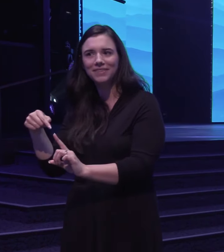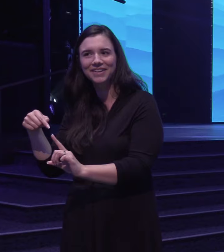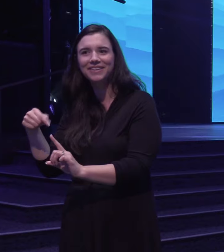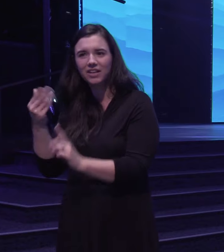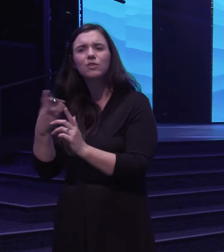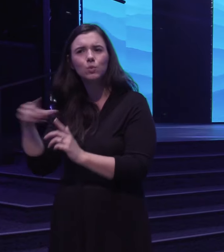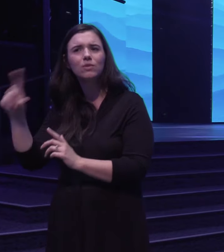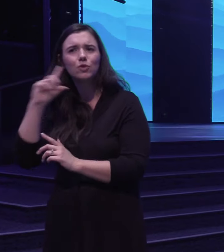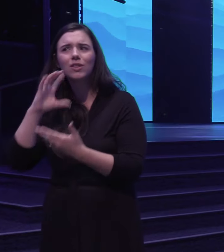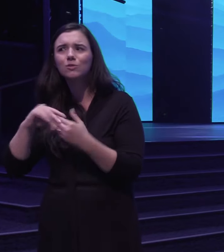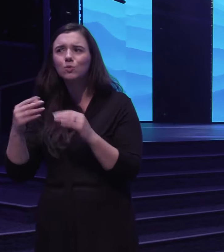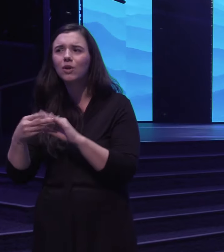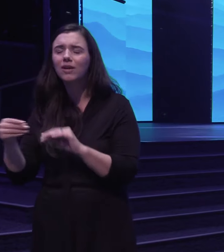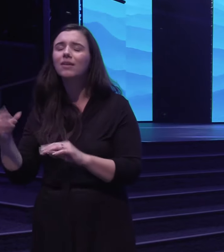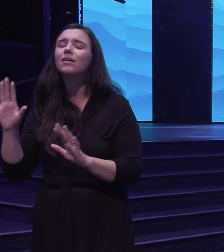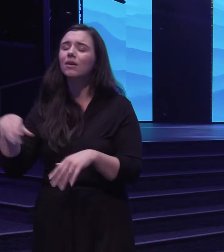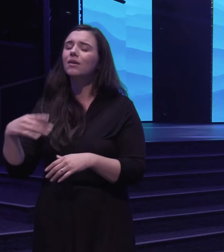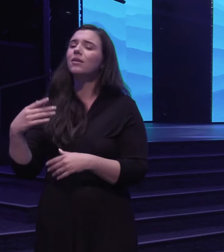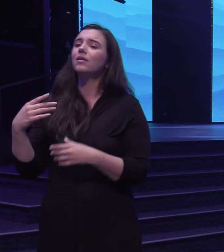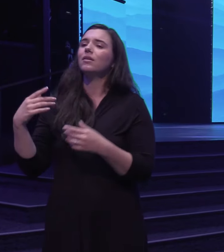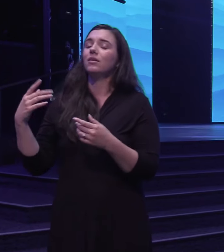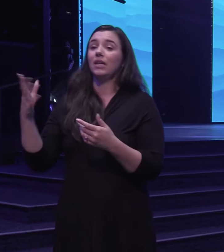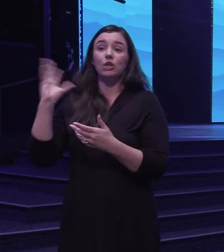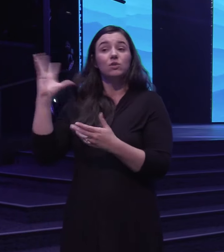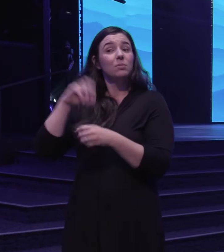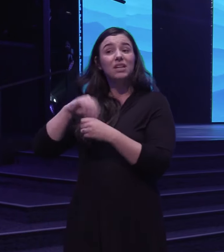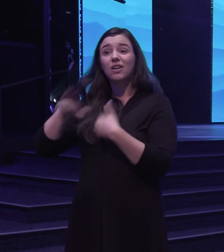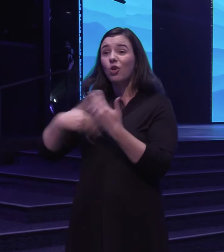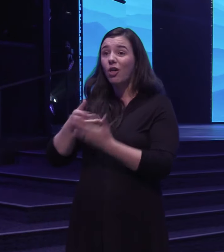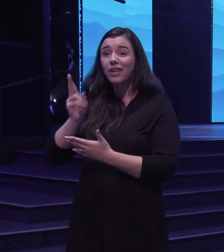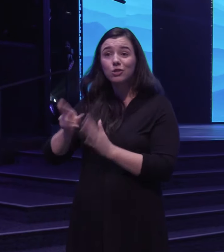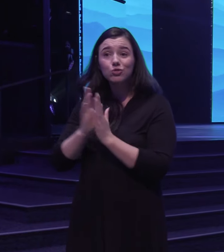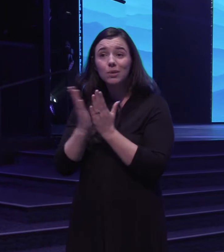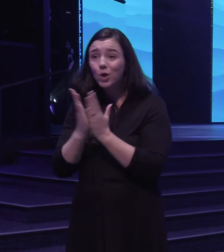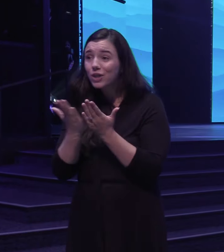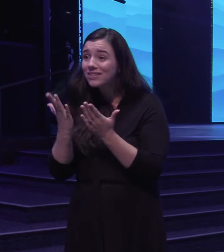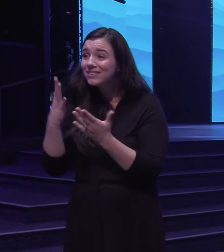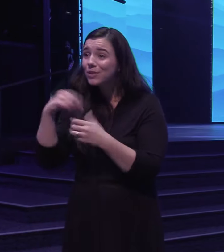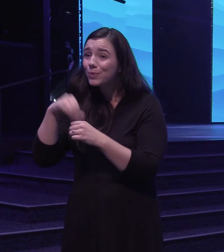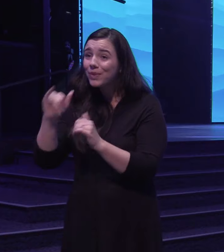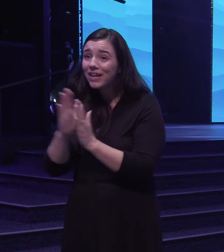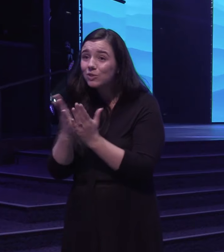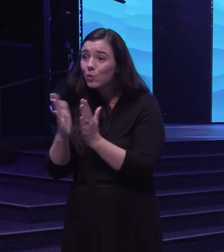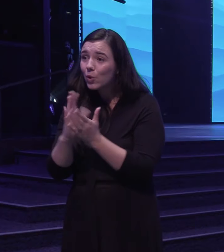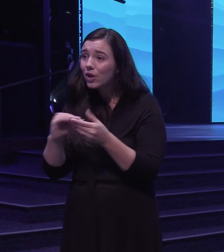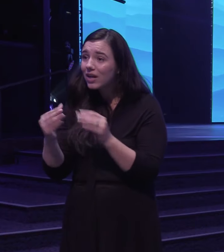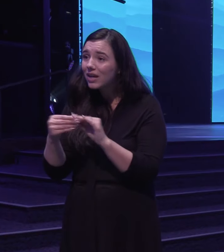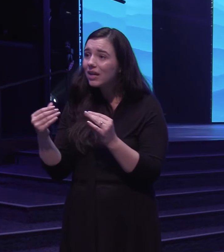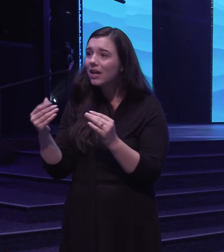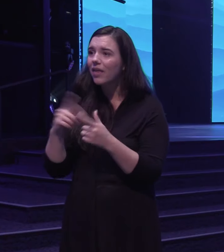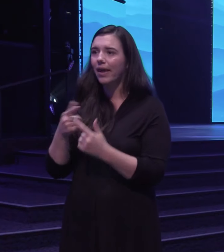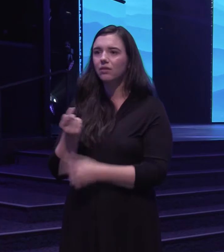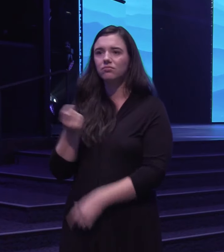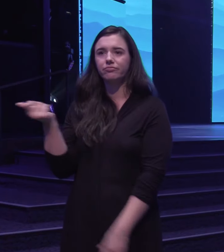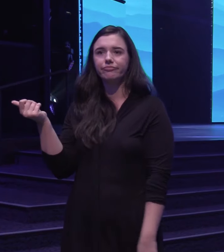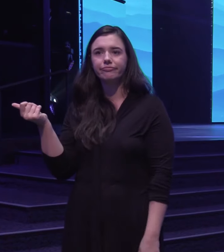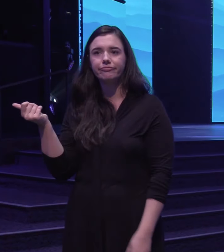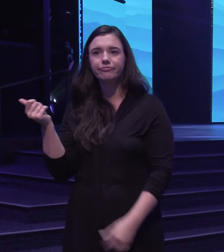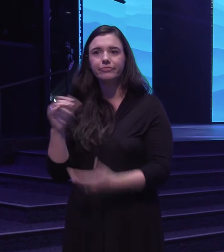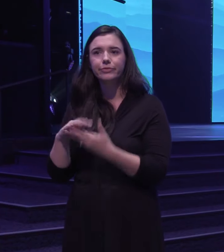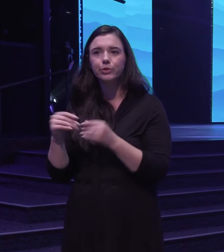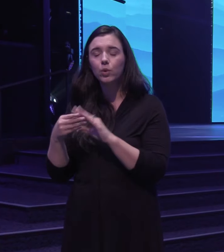A few of you have. Well, it used to be in all of our history books, and then they took it out. You